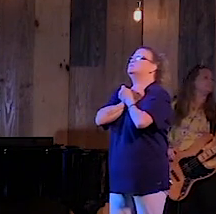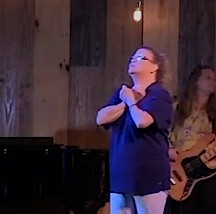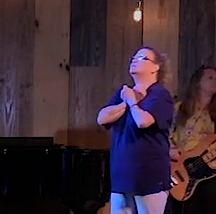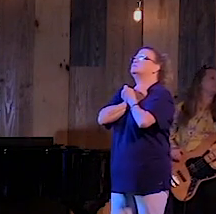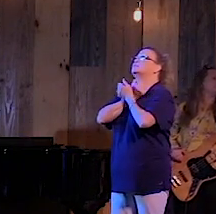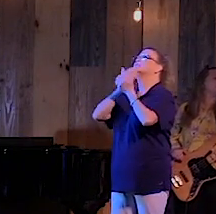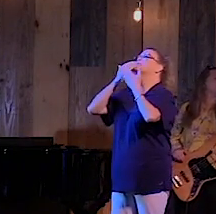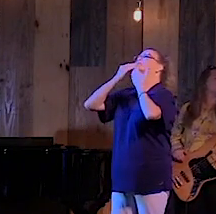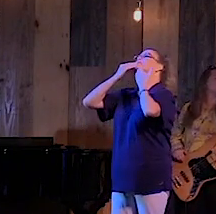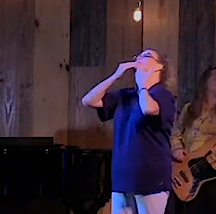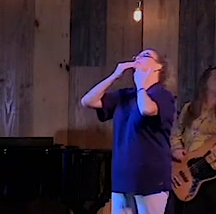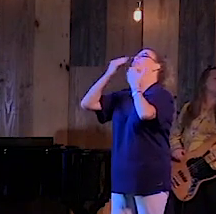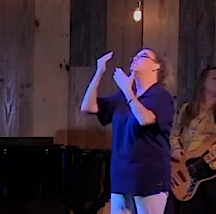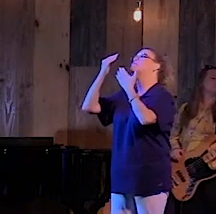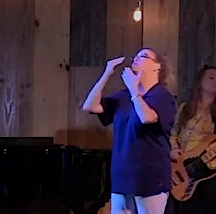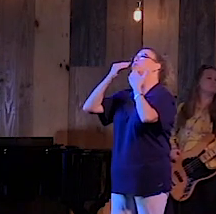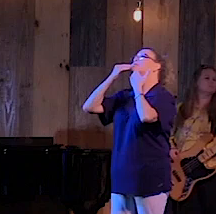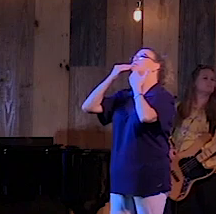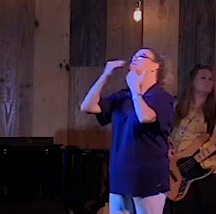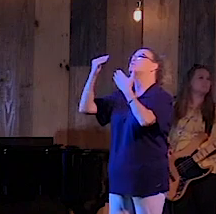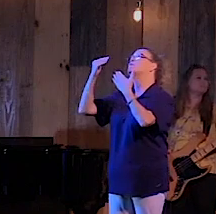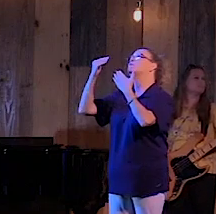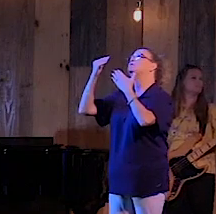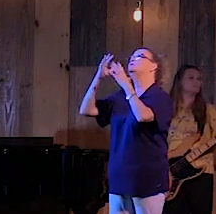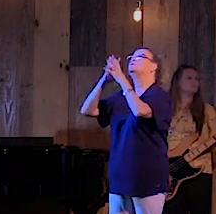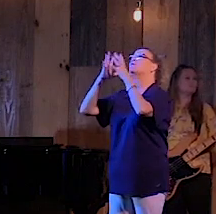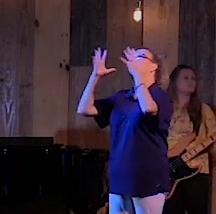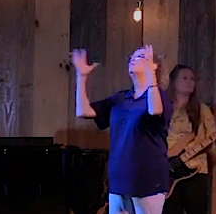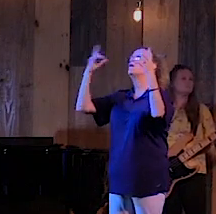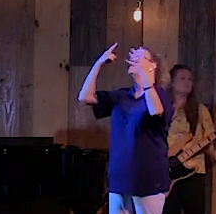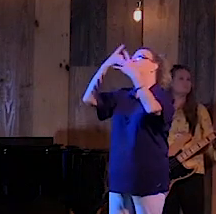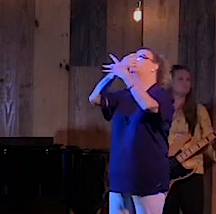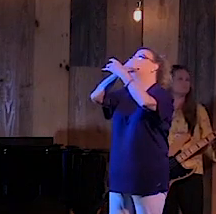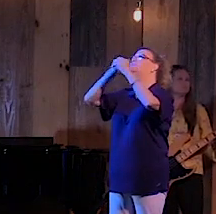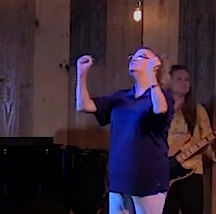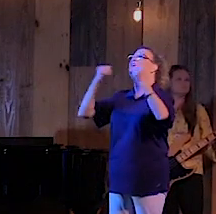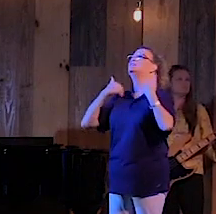Thank you. Thank you so much for saving me.